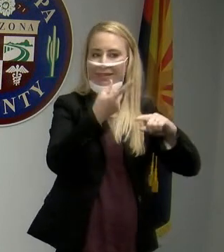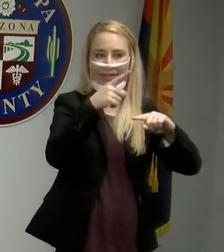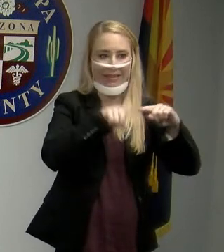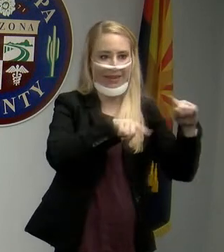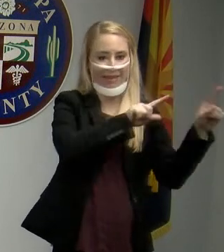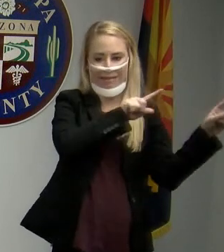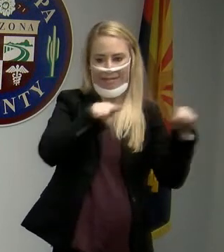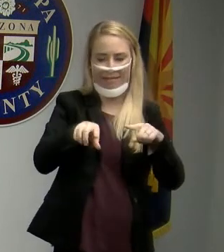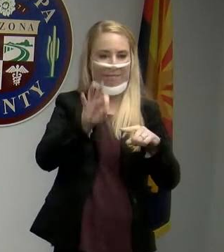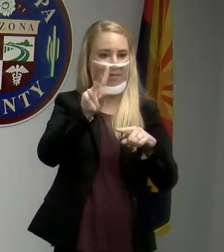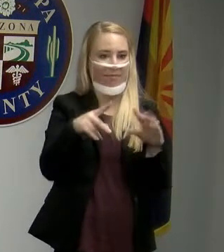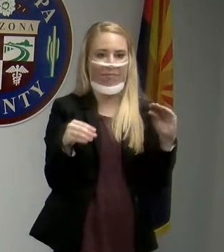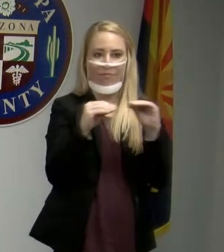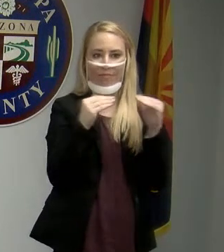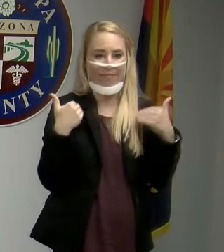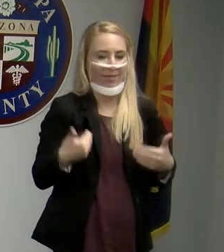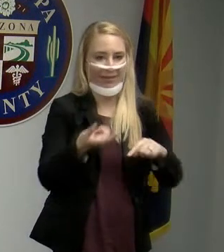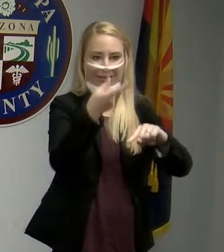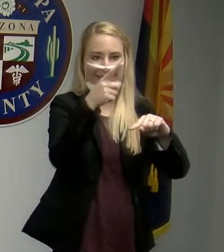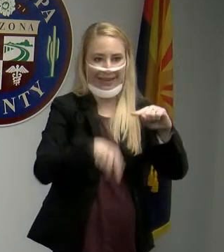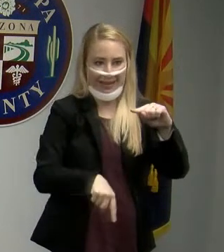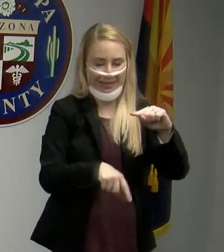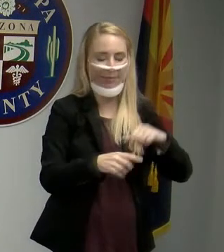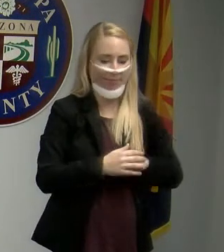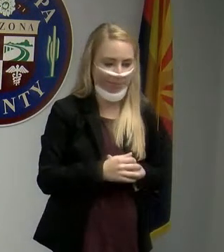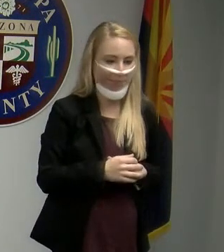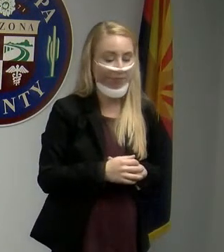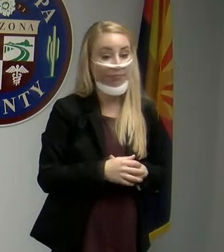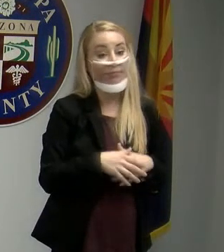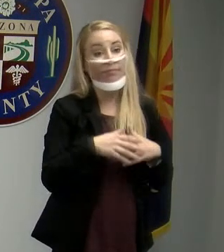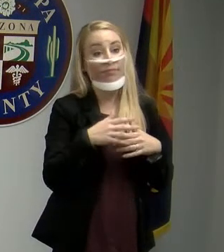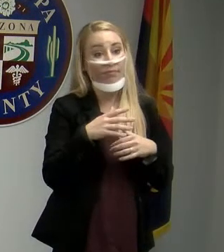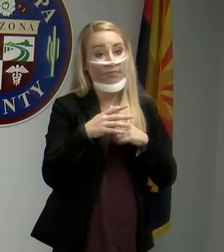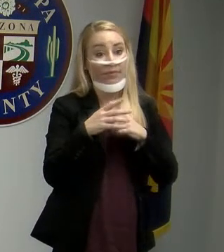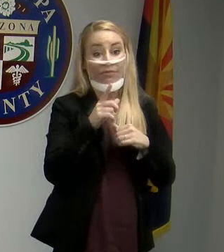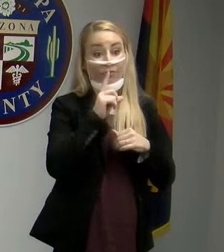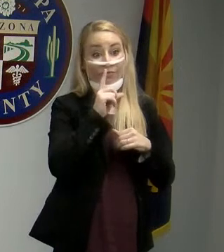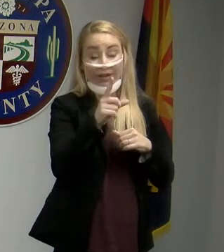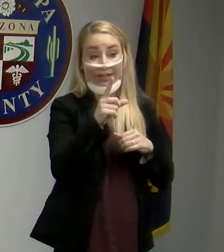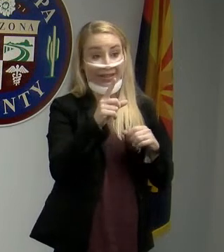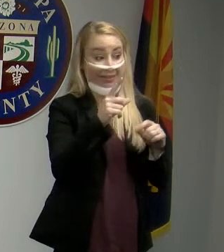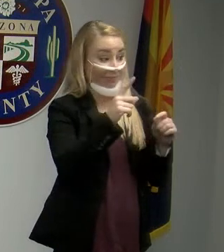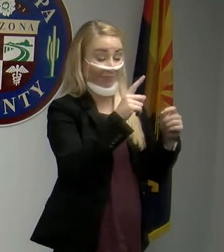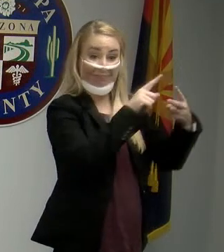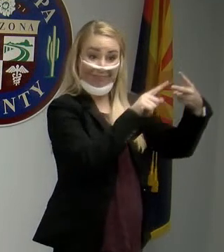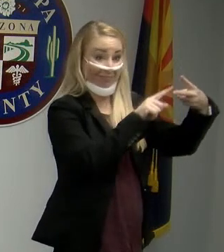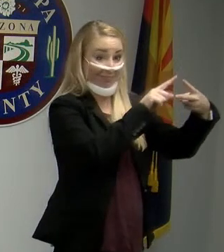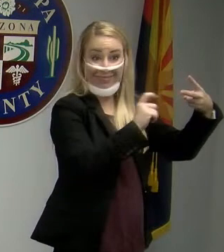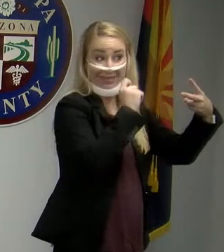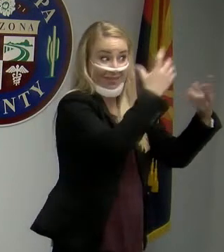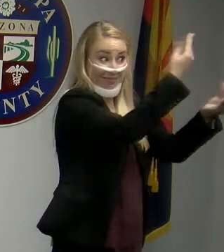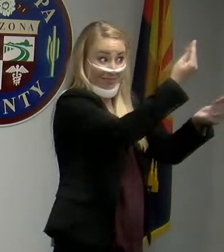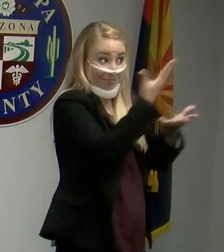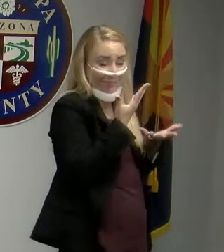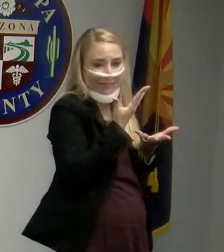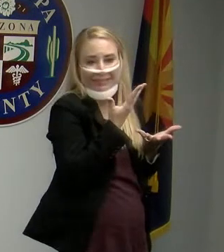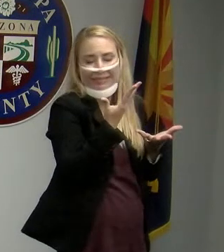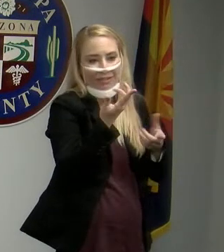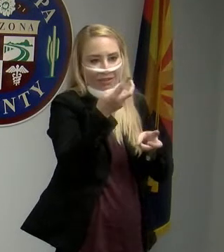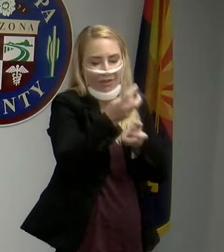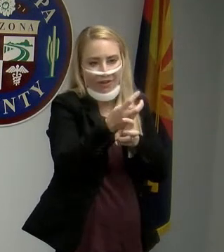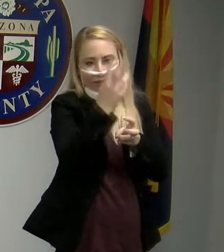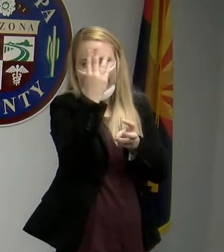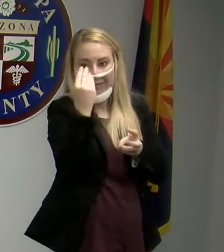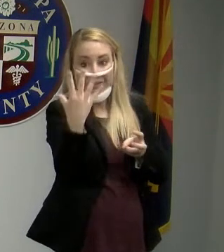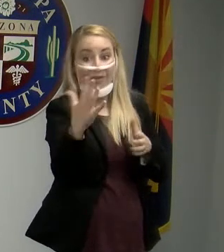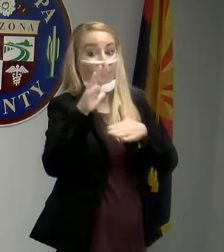bodies. So without knowing the entire picture of Maricopa County, because they do not report to us, I wouldn't feel comfortable saying that